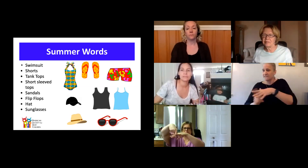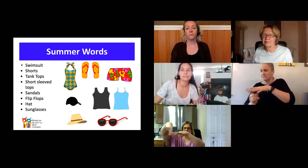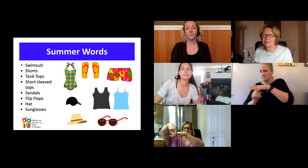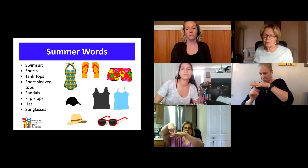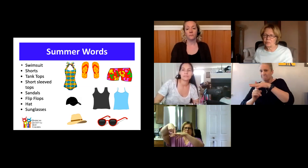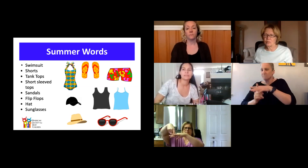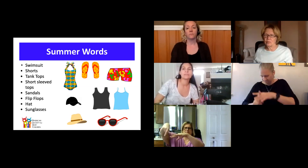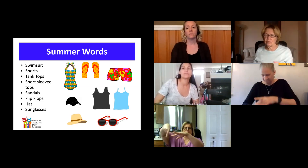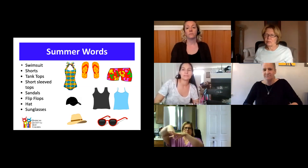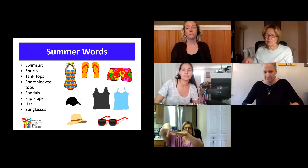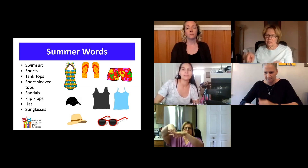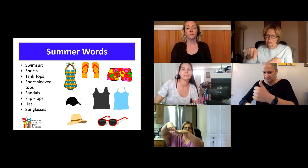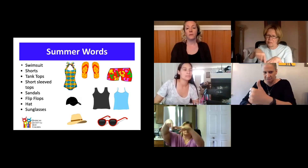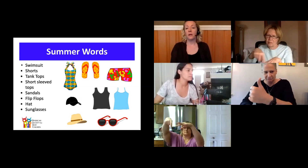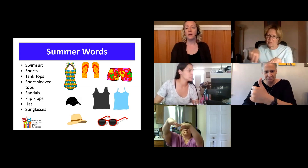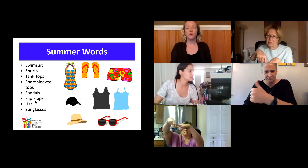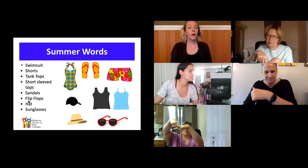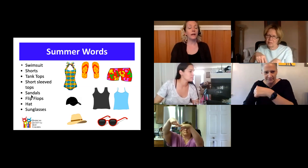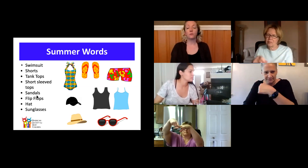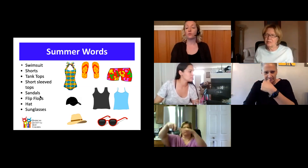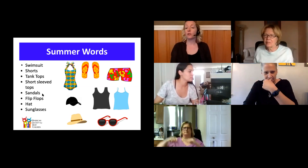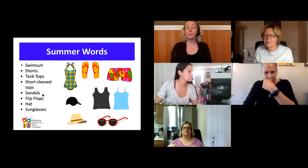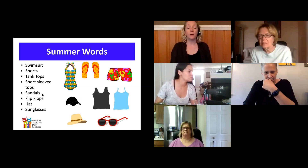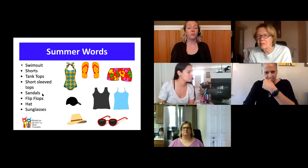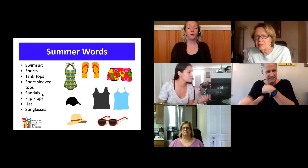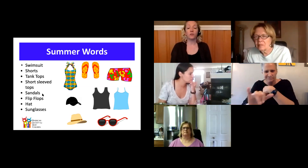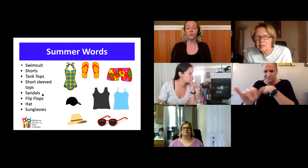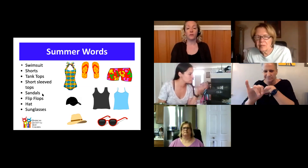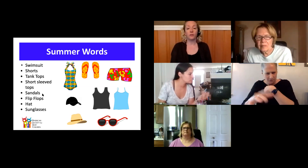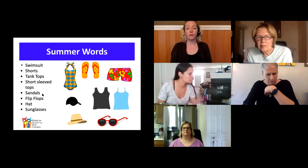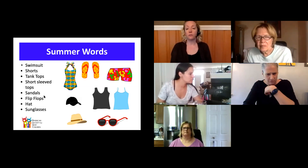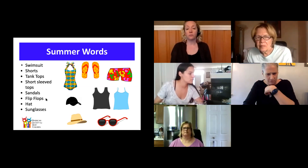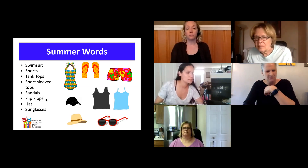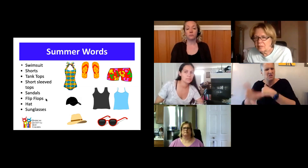Yeah, either way, it's really a matter of personal preference.